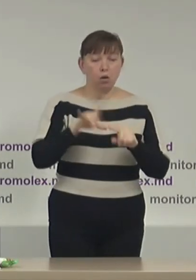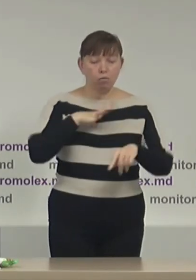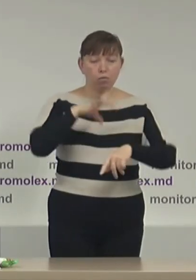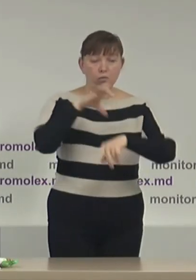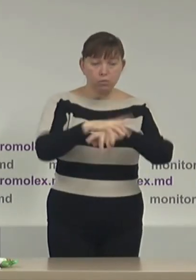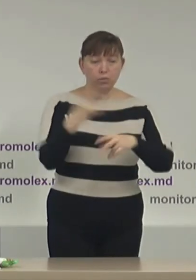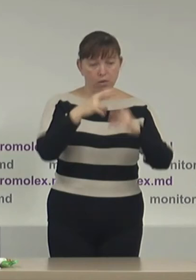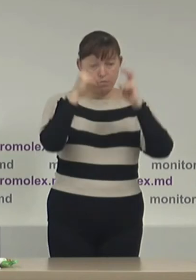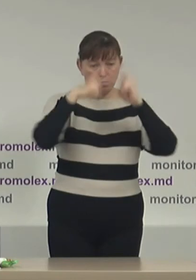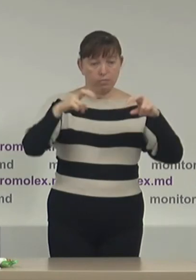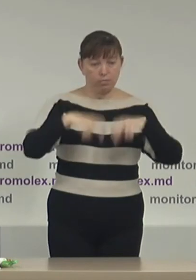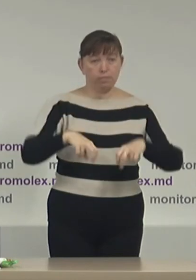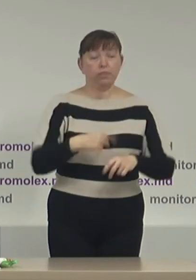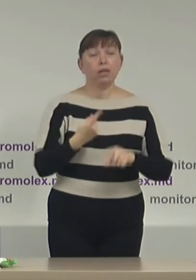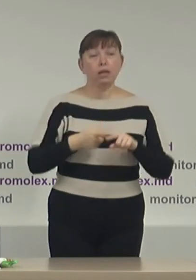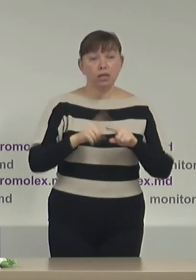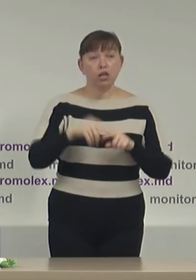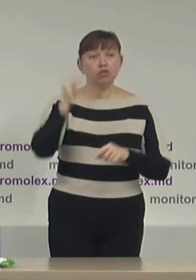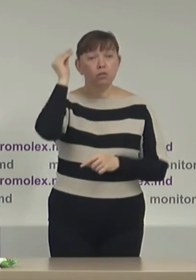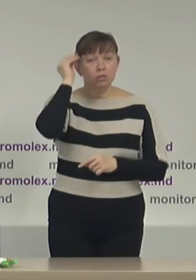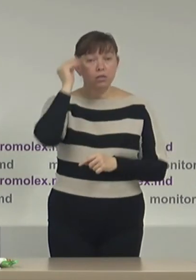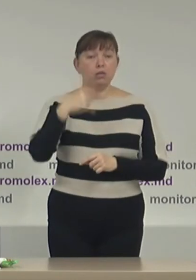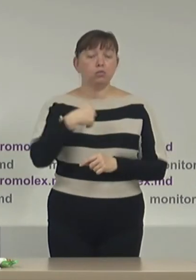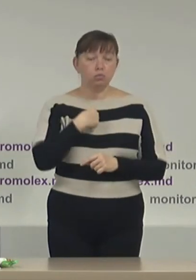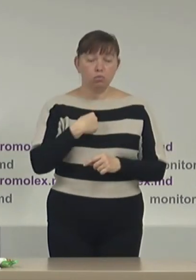all cases reported by Promo-LEX.